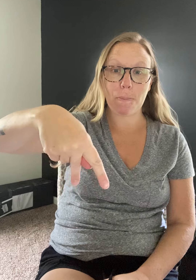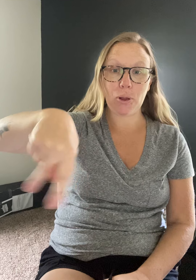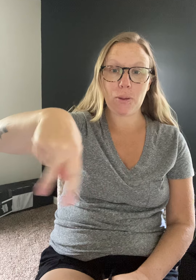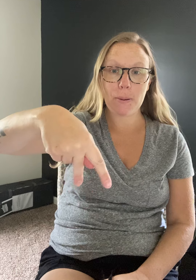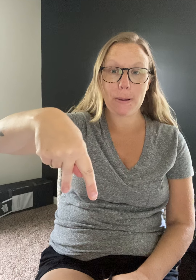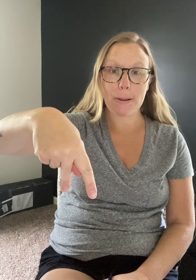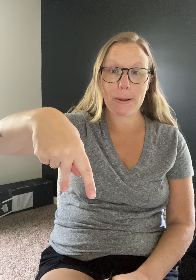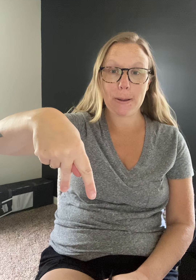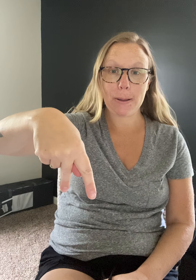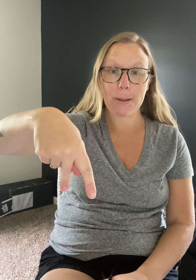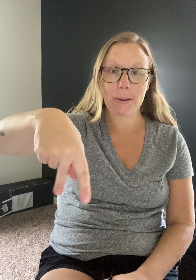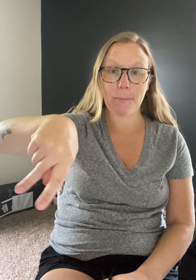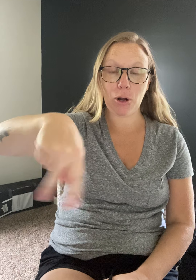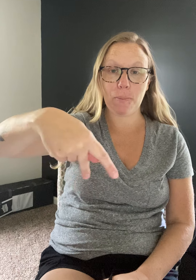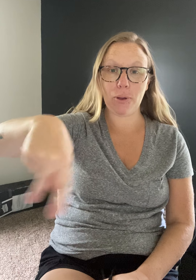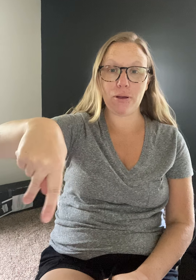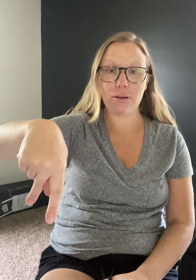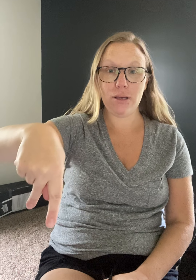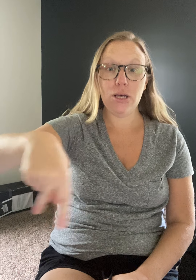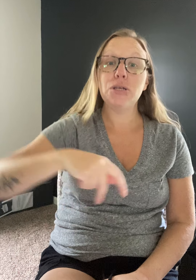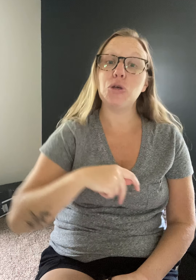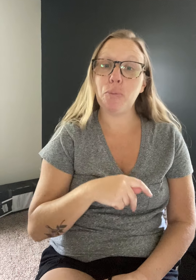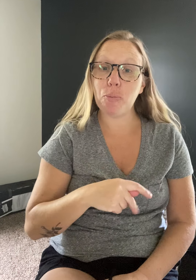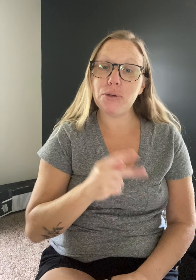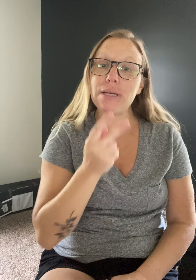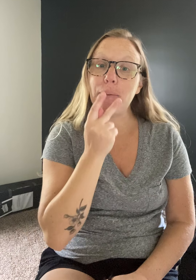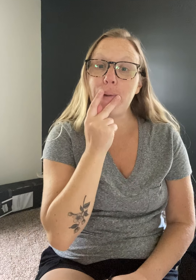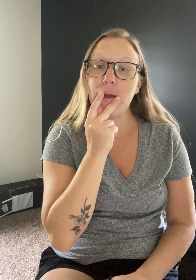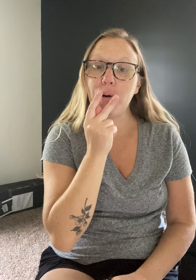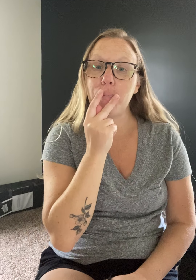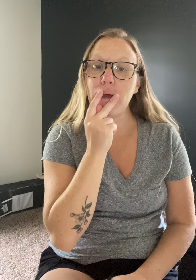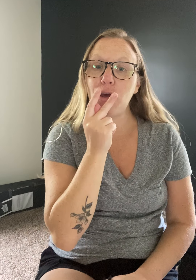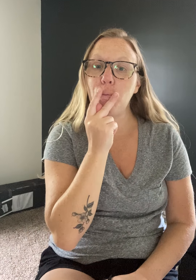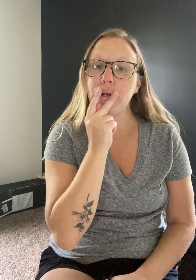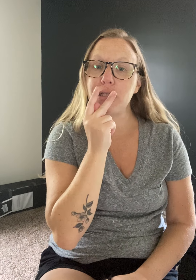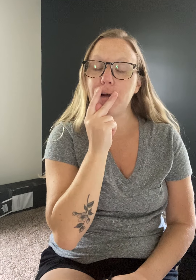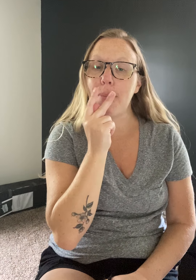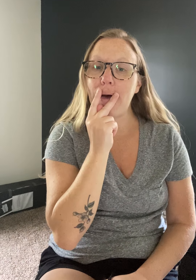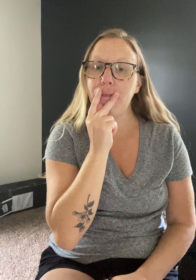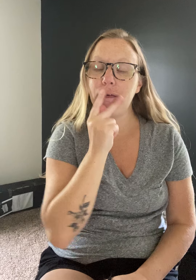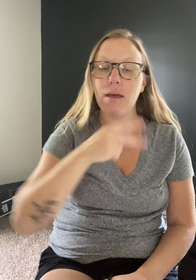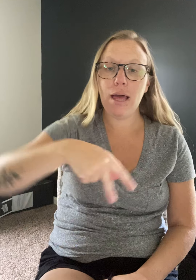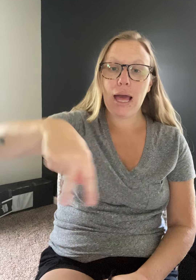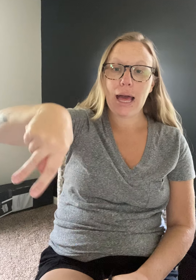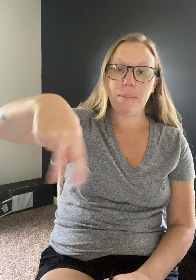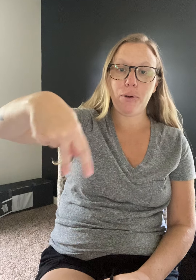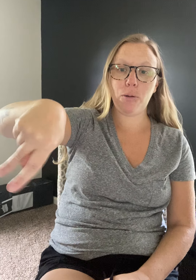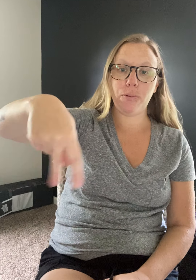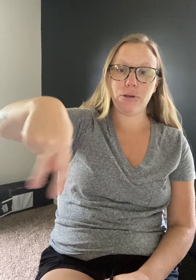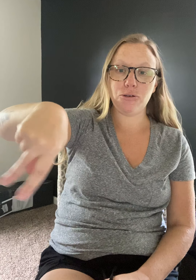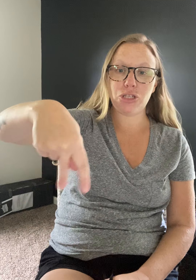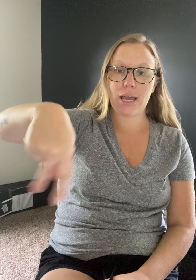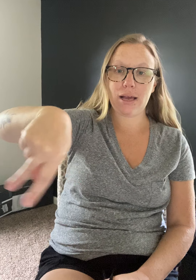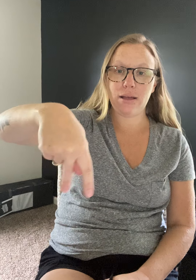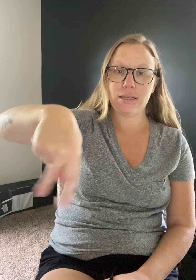Purple. Purple. So purple's like pink, but pink you bring to your mouth, and purple you shake